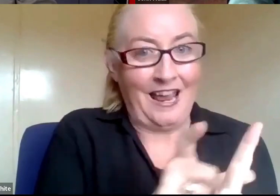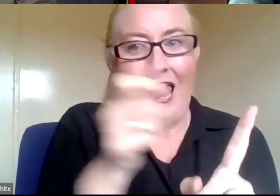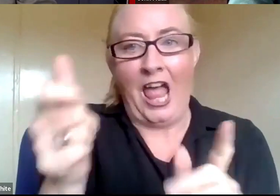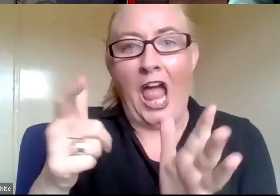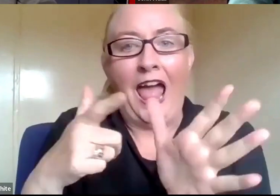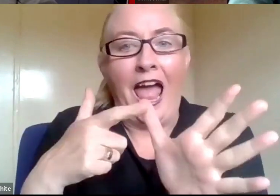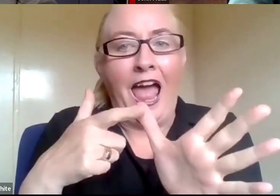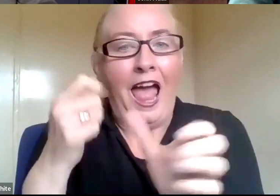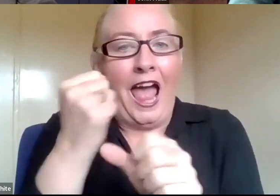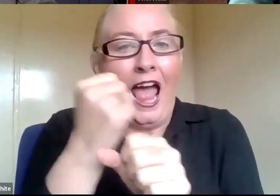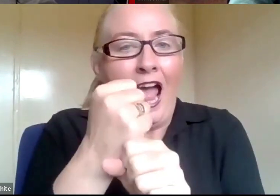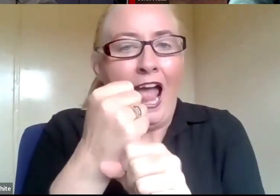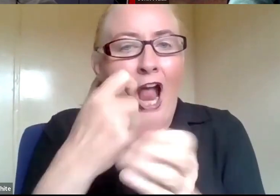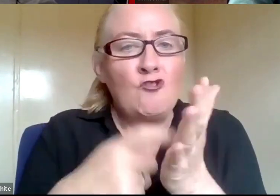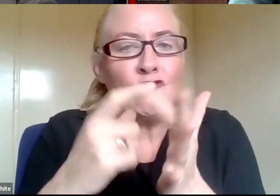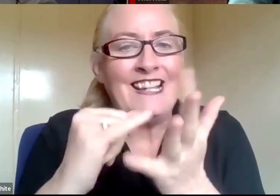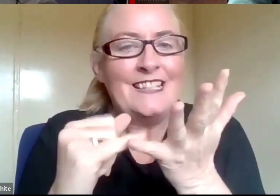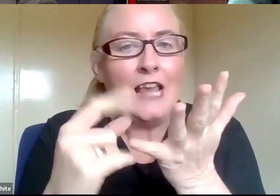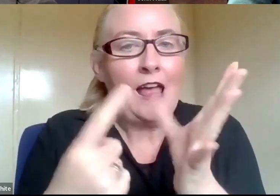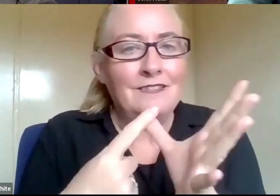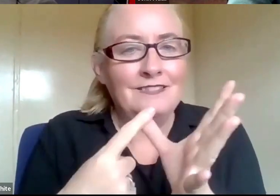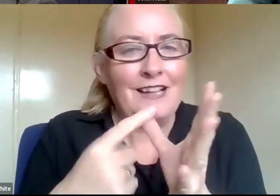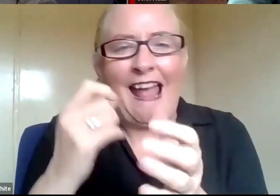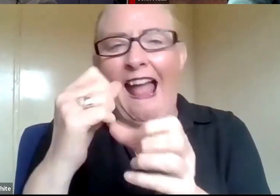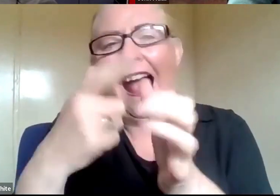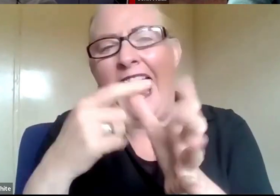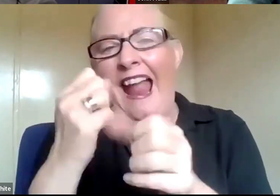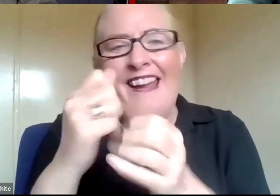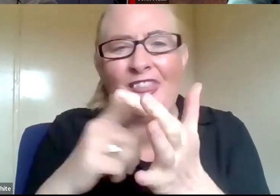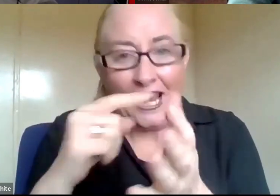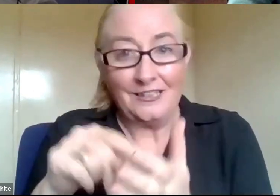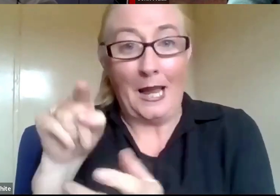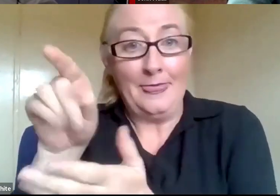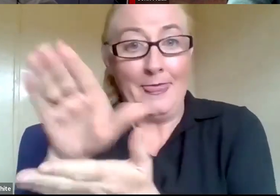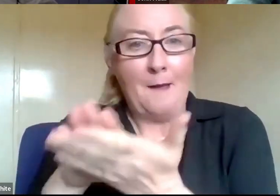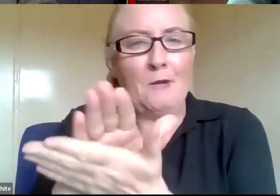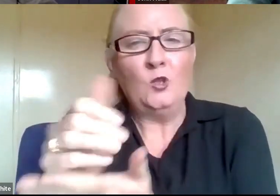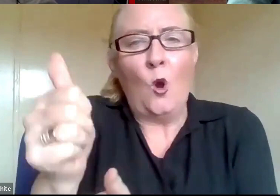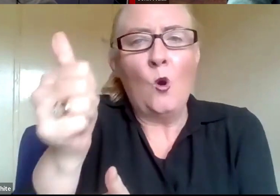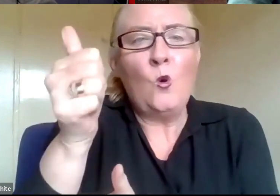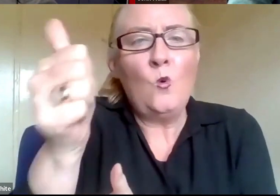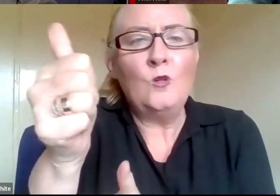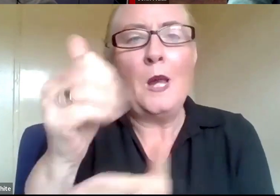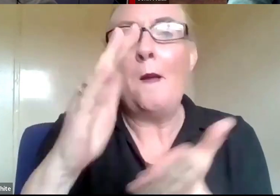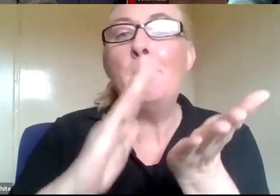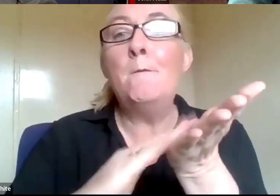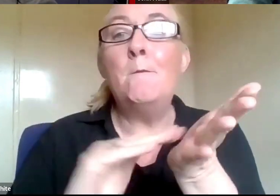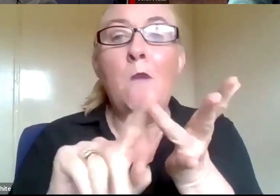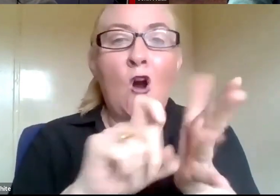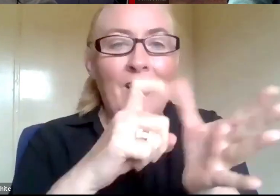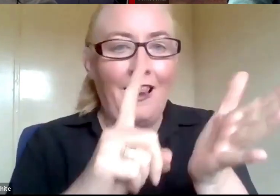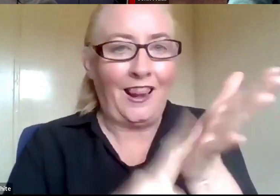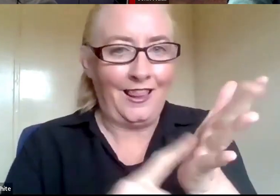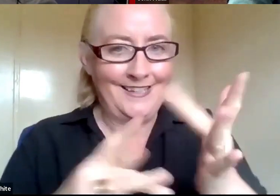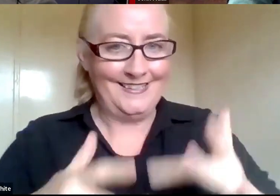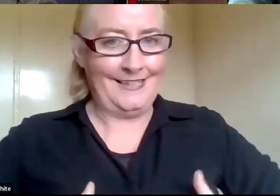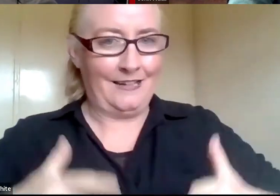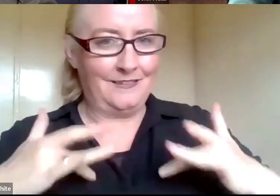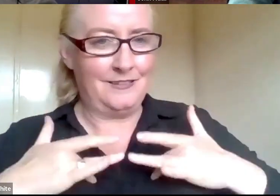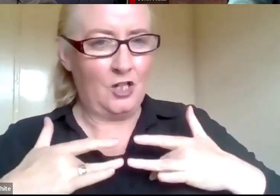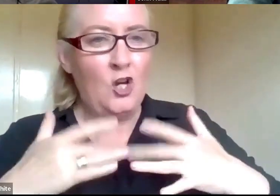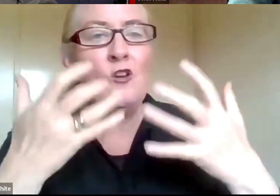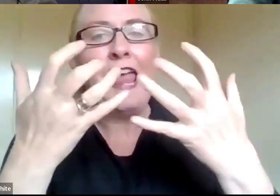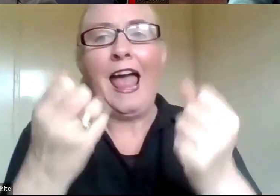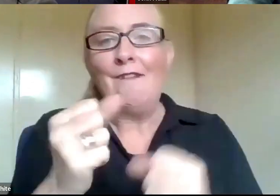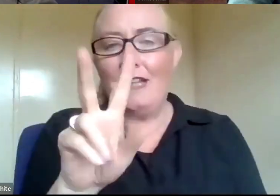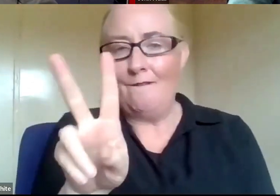sense. And you've got to have both in a leader. King Alfred the Great once said that